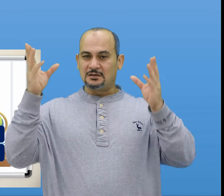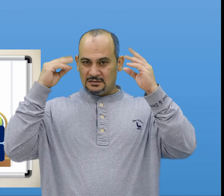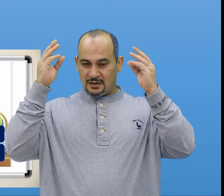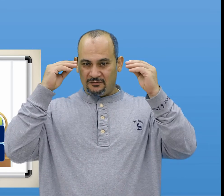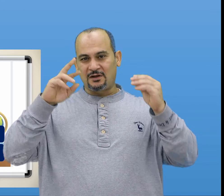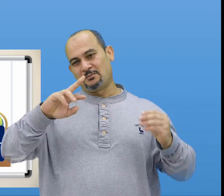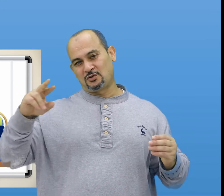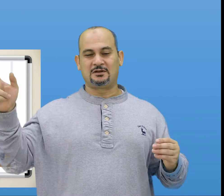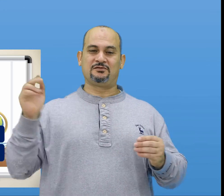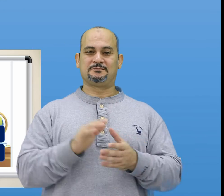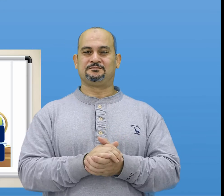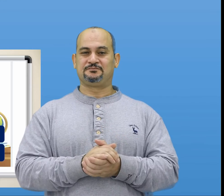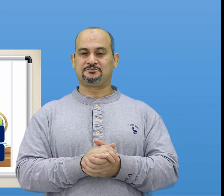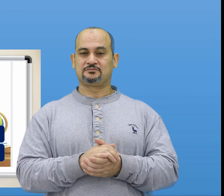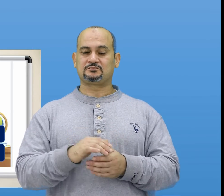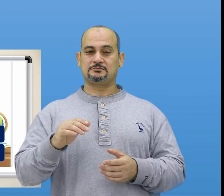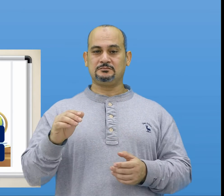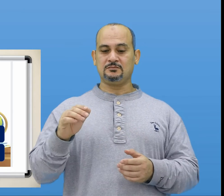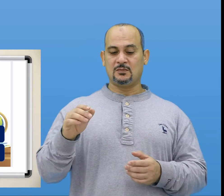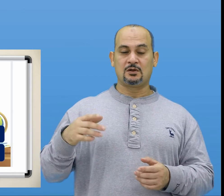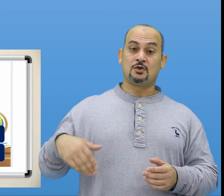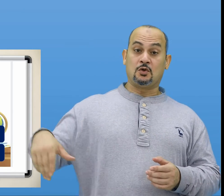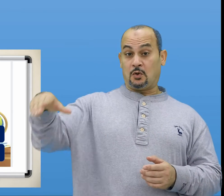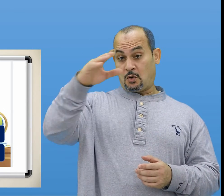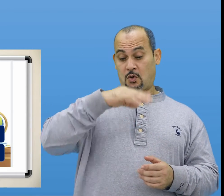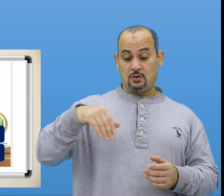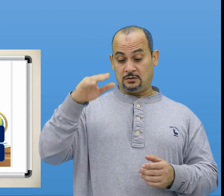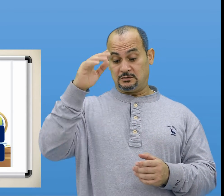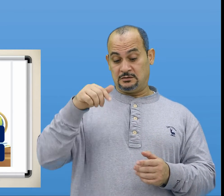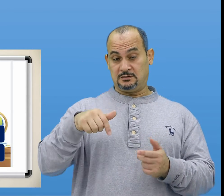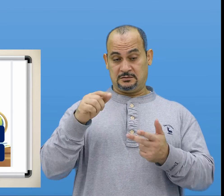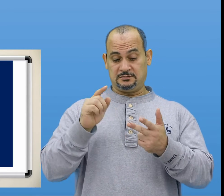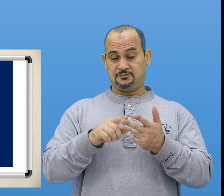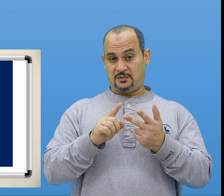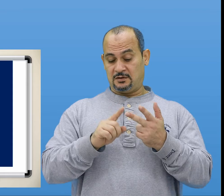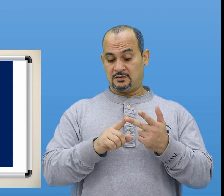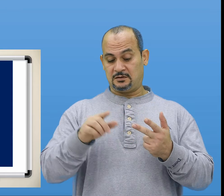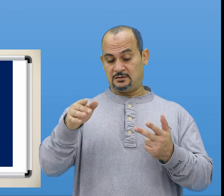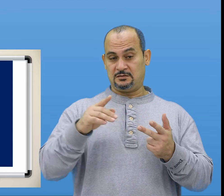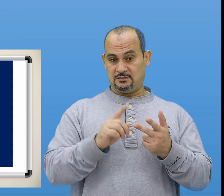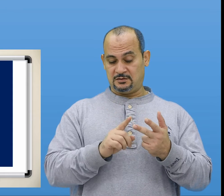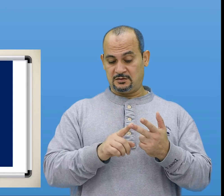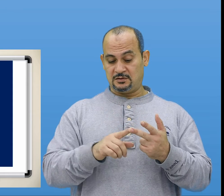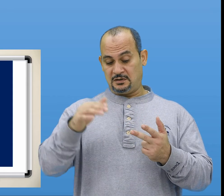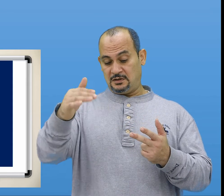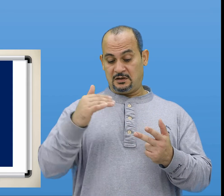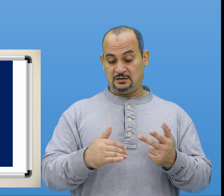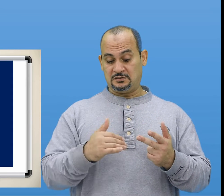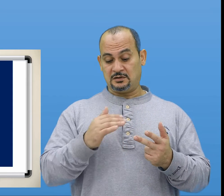alarm clock every day. Okay, so that's it for the vocabulary words here. And now we'll go with the exercises. We have a